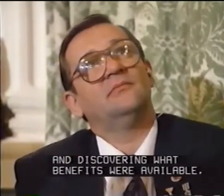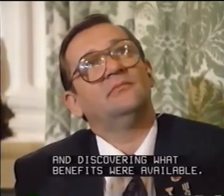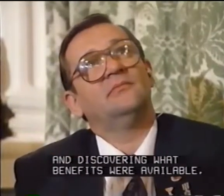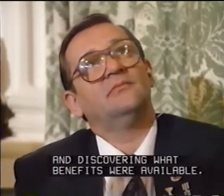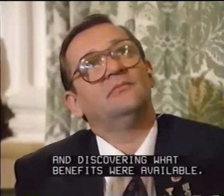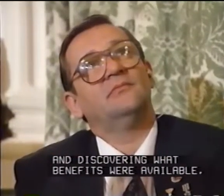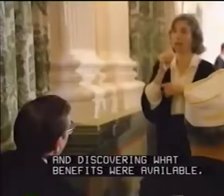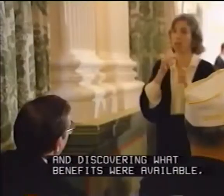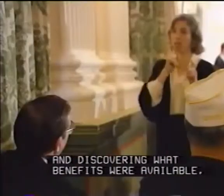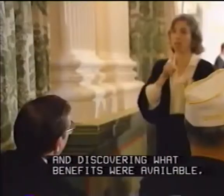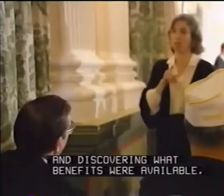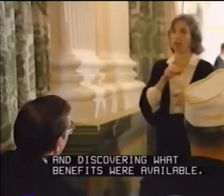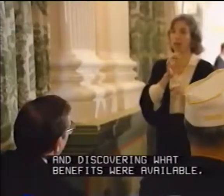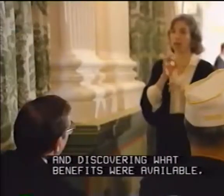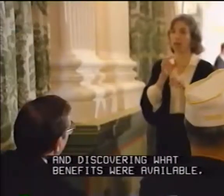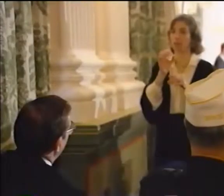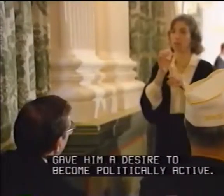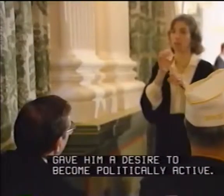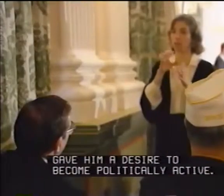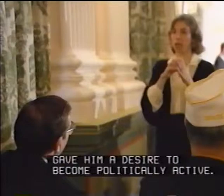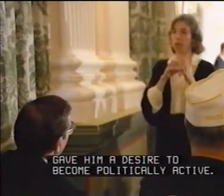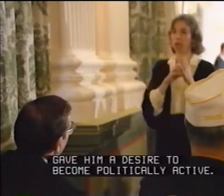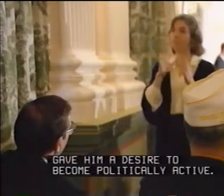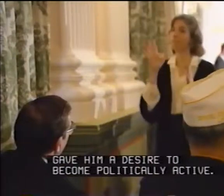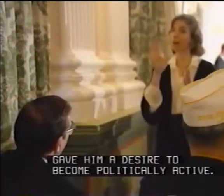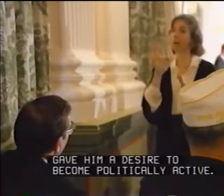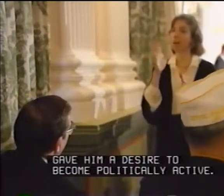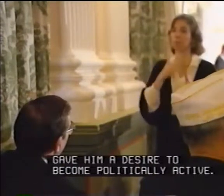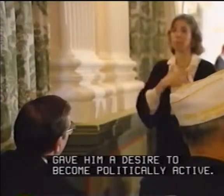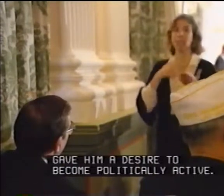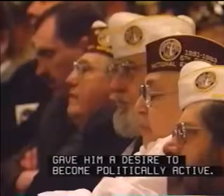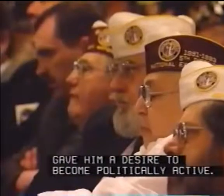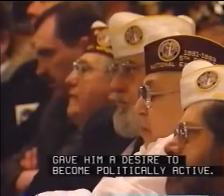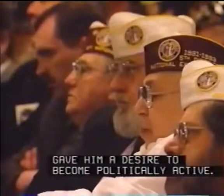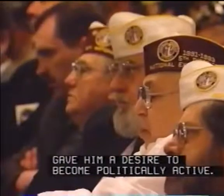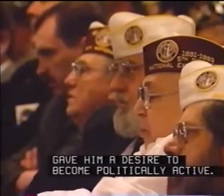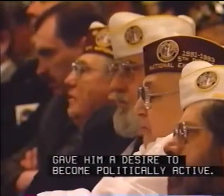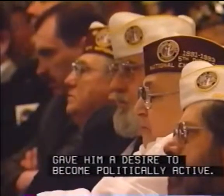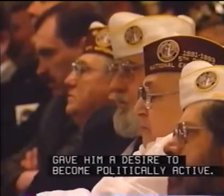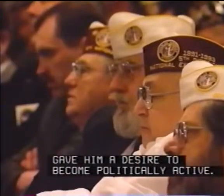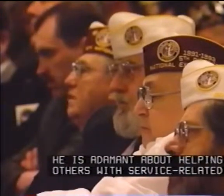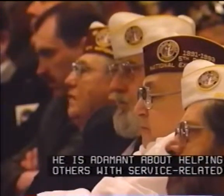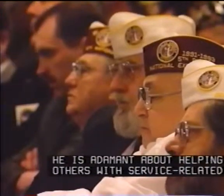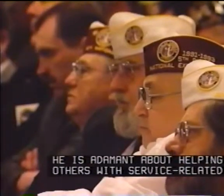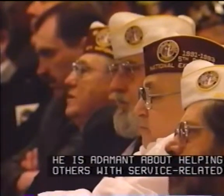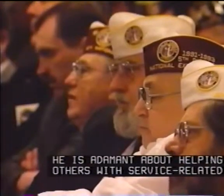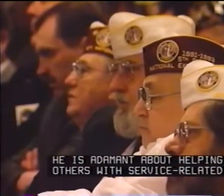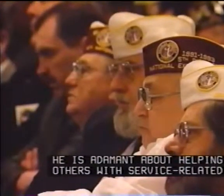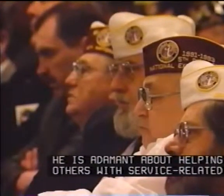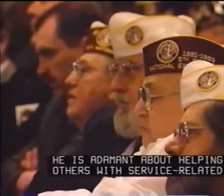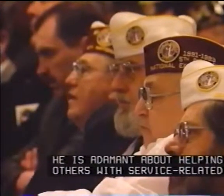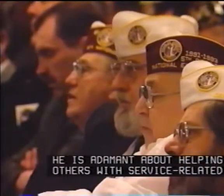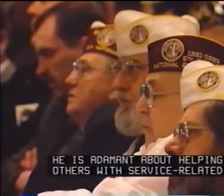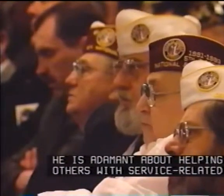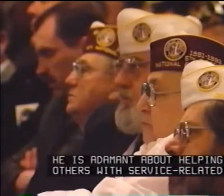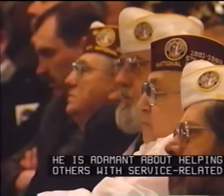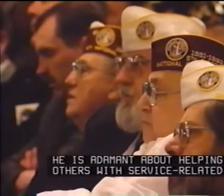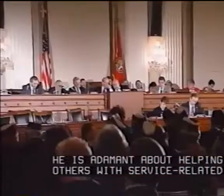discovering what benefits were available gave him a desire to become politically active. He is adamant about helping others with service